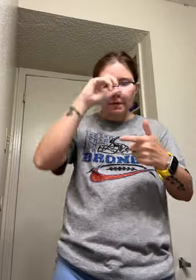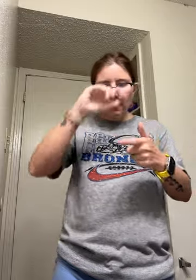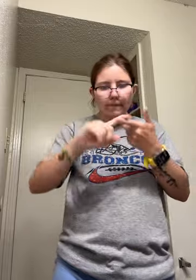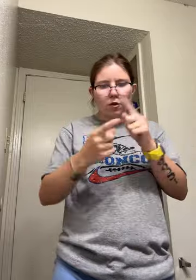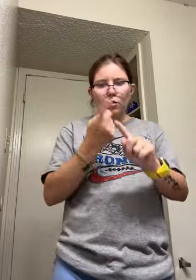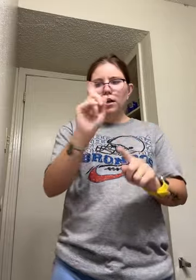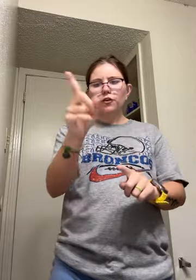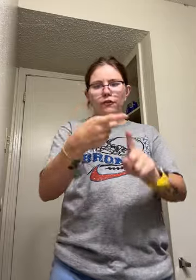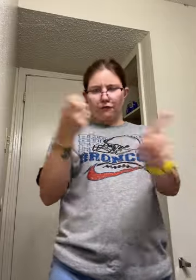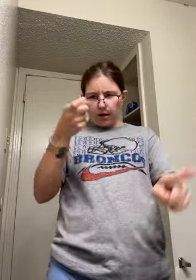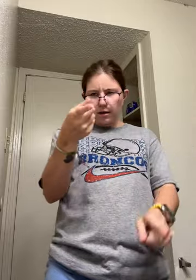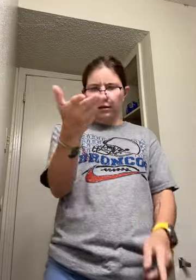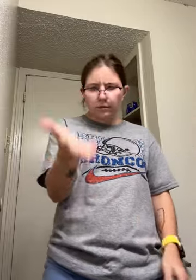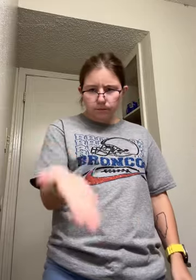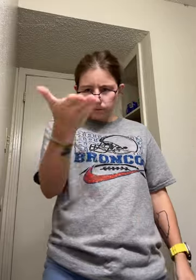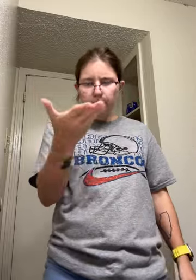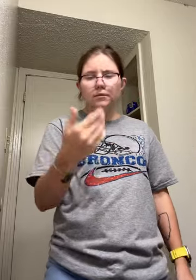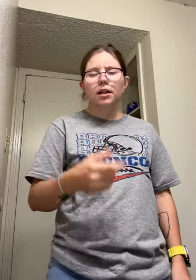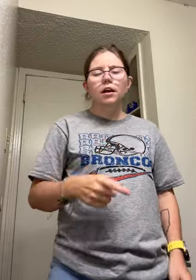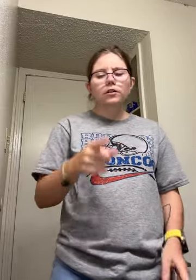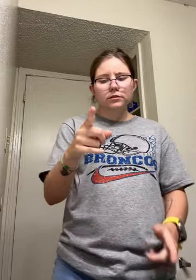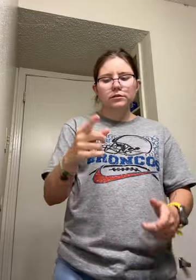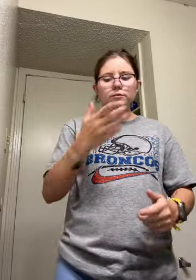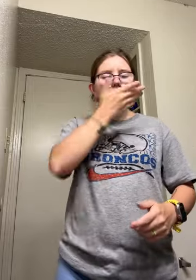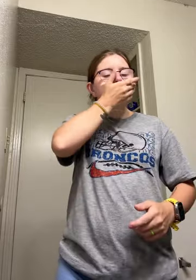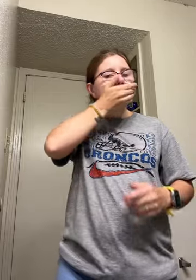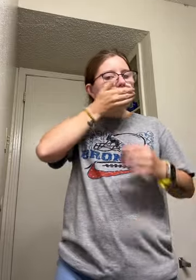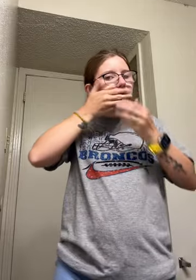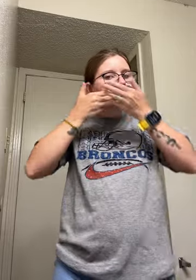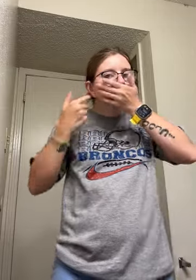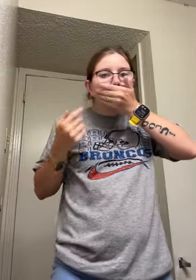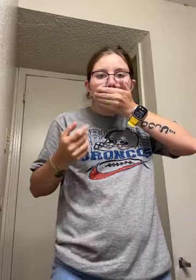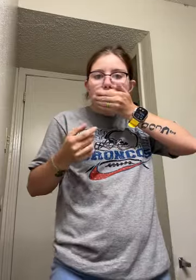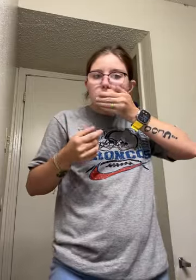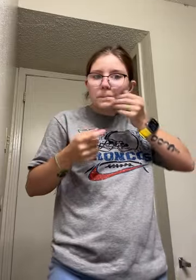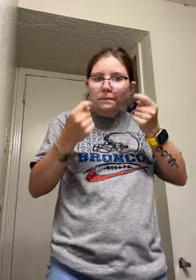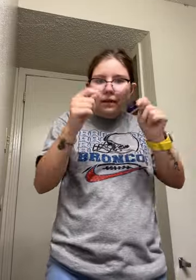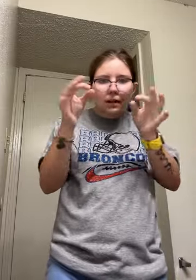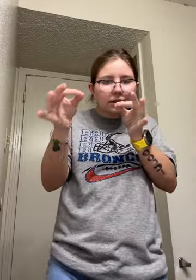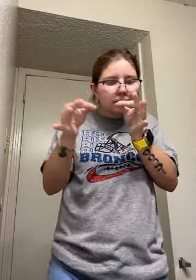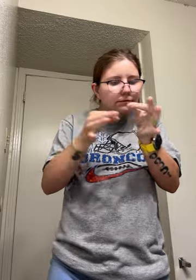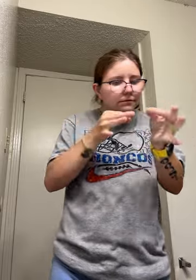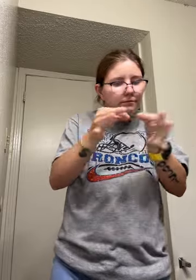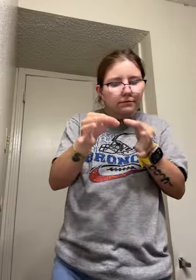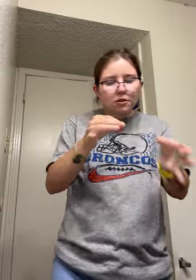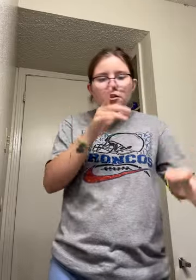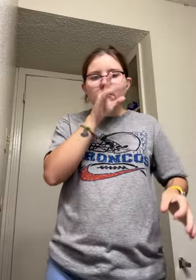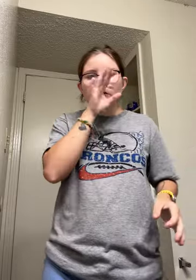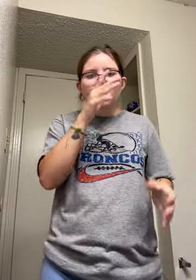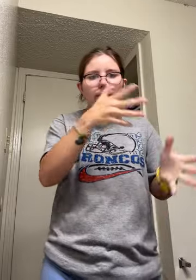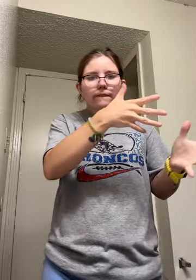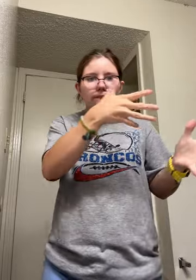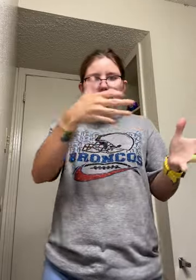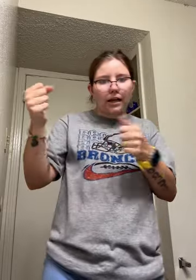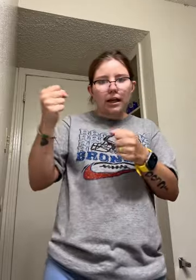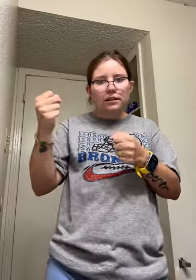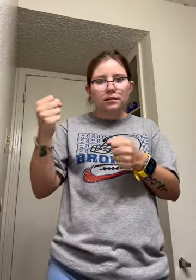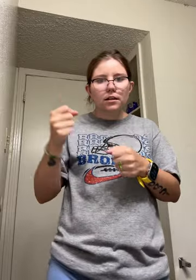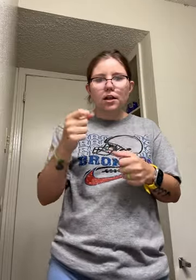asks you where you from. So you wipe your mouth. And you try to explain. You start talking real fast. But he already